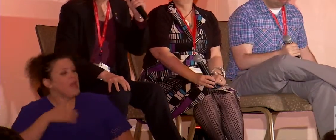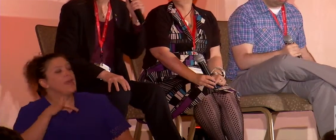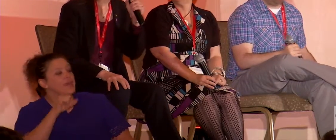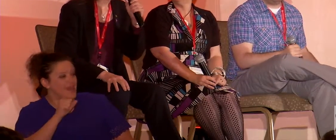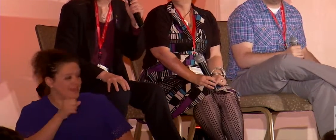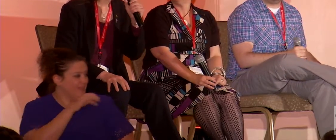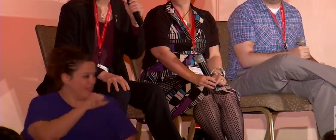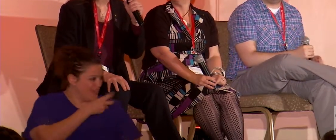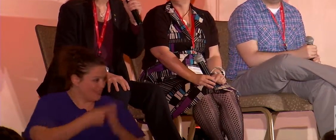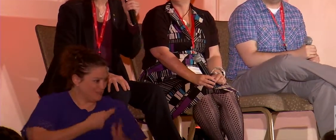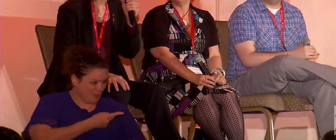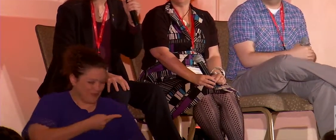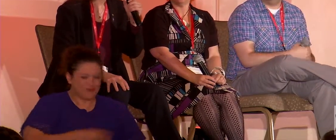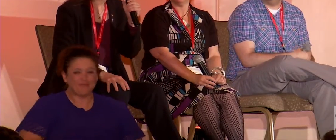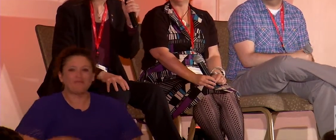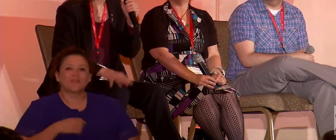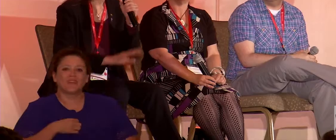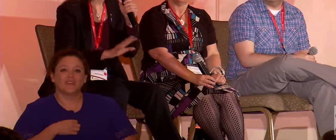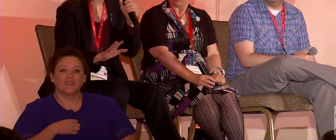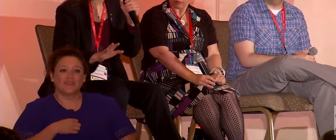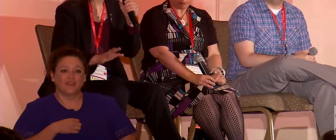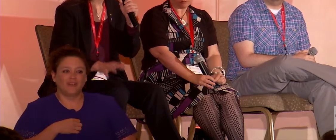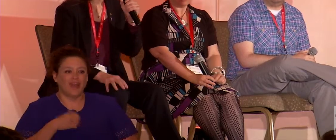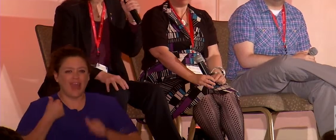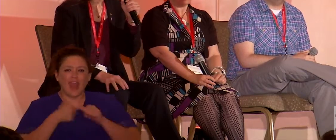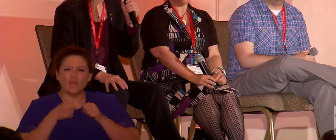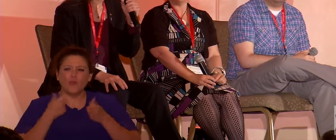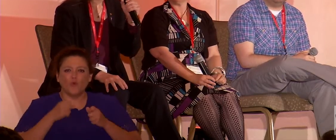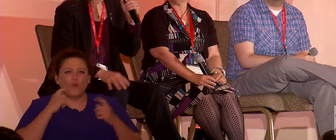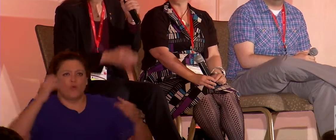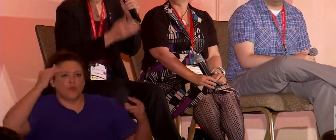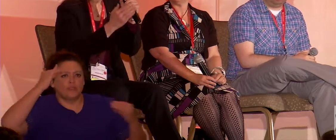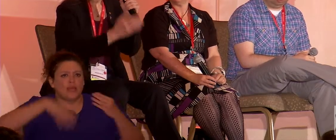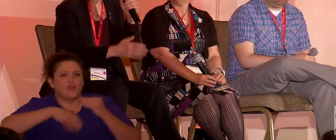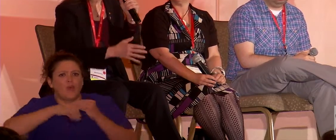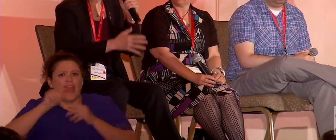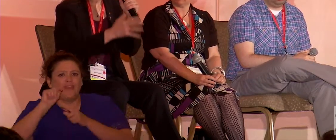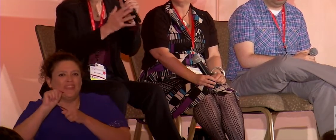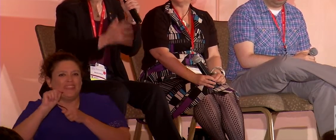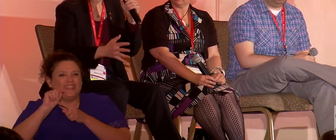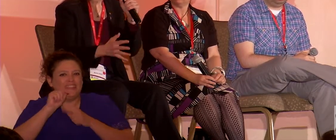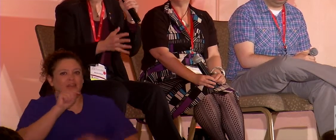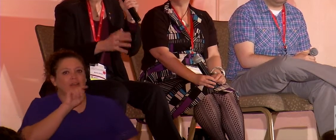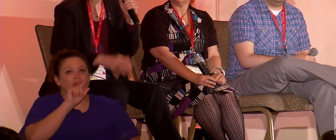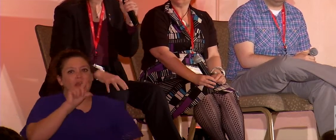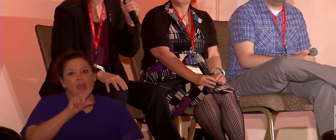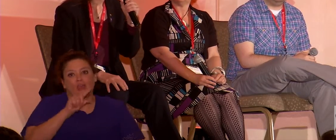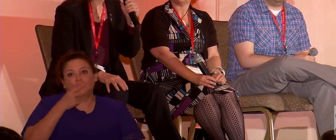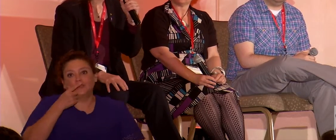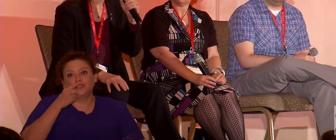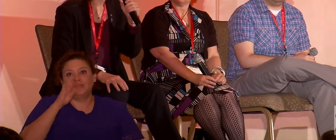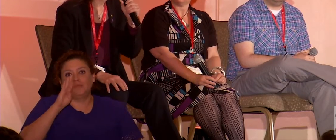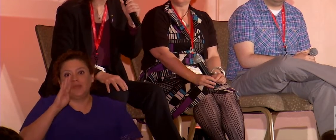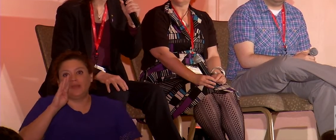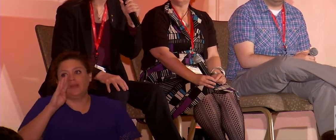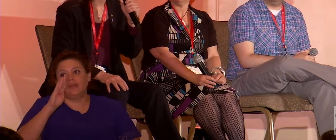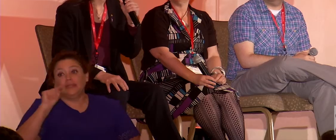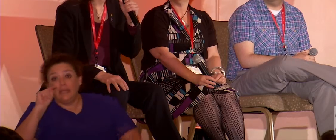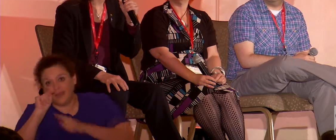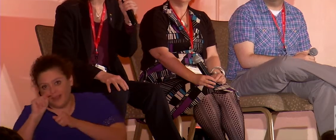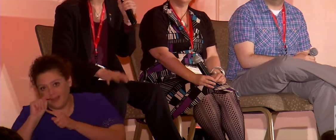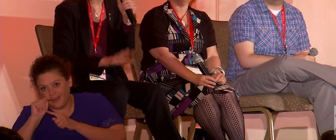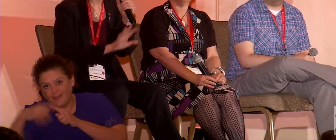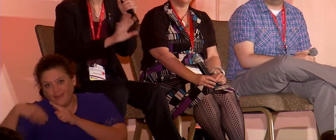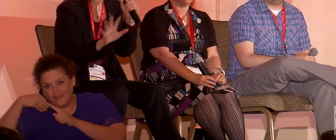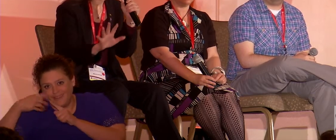I remember the arguments about including the T, transgender, in the lesbian and gay movement. All-nighters